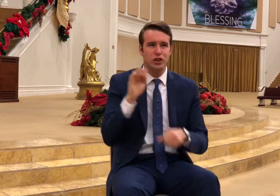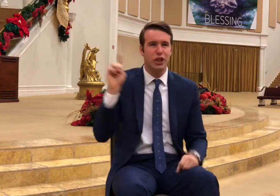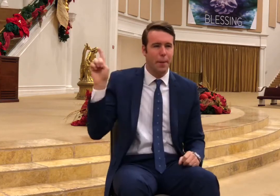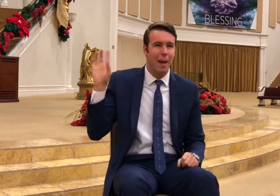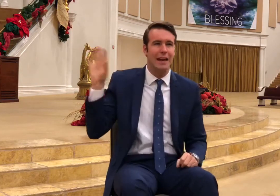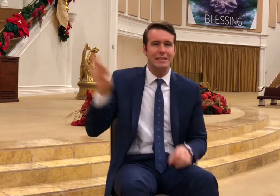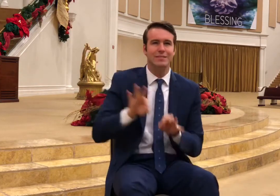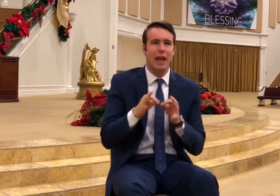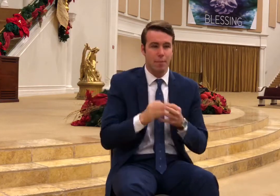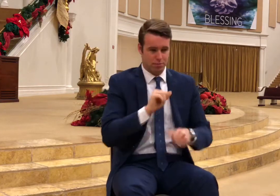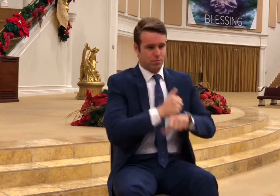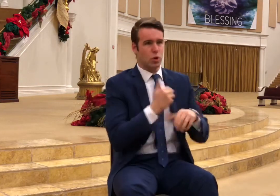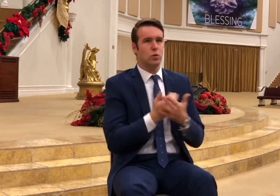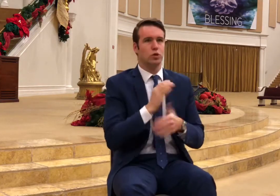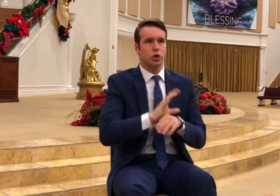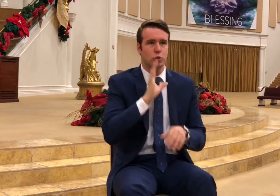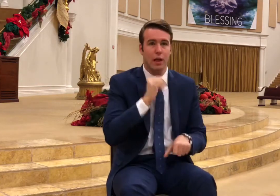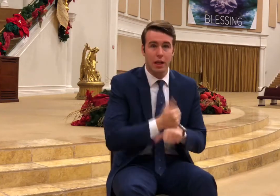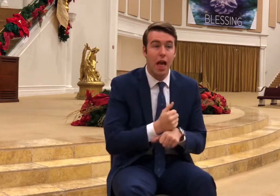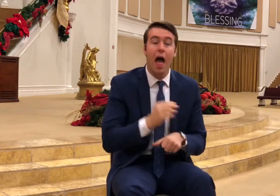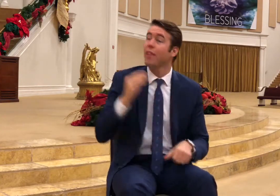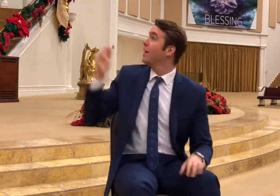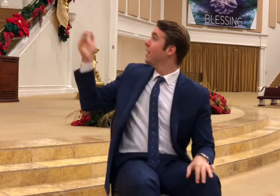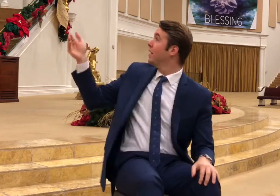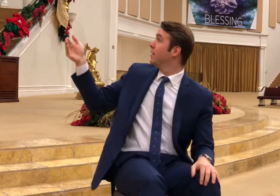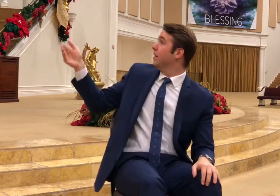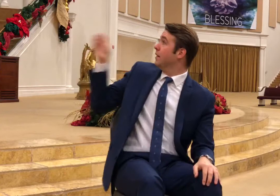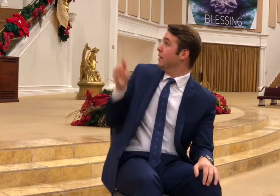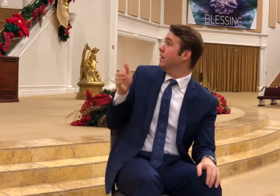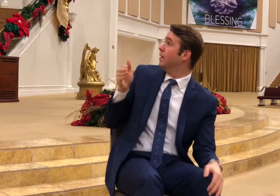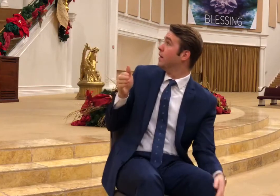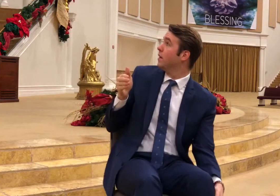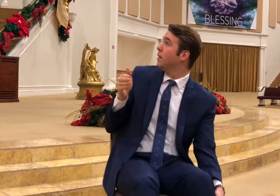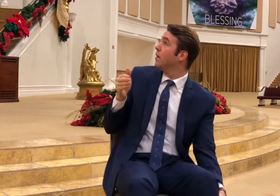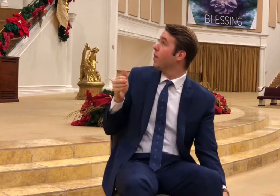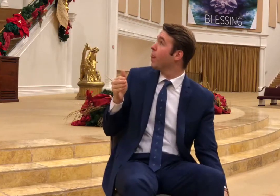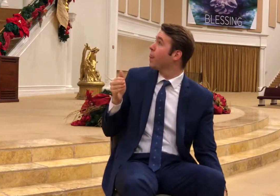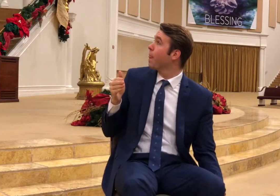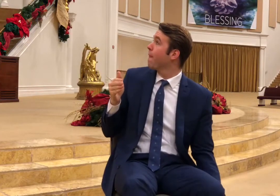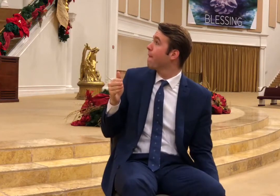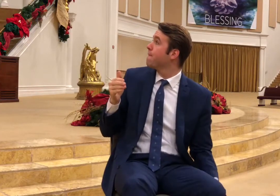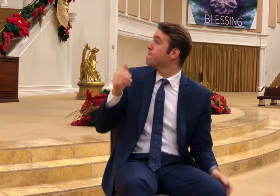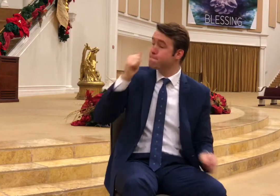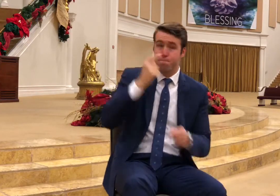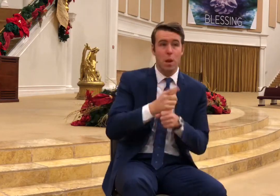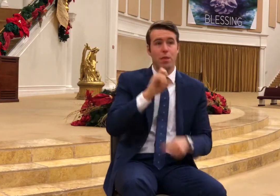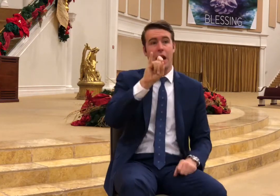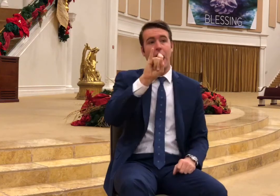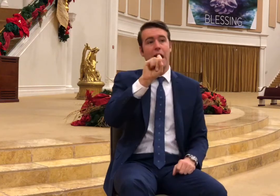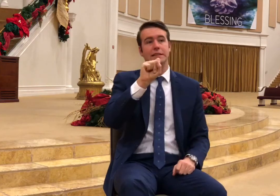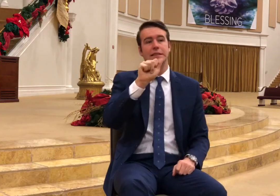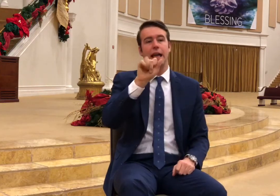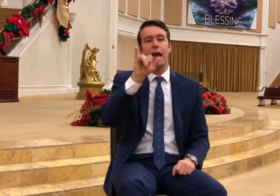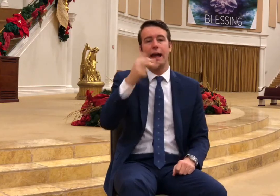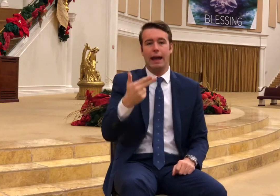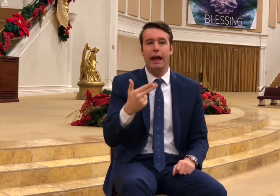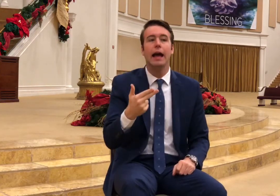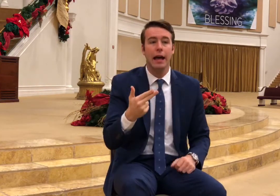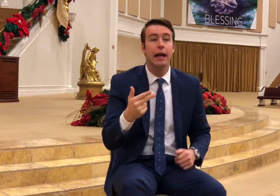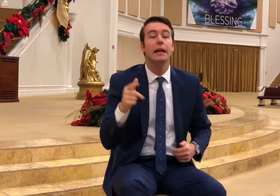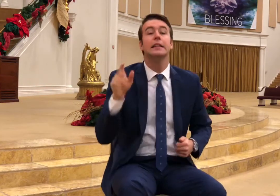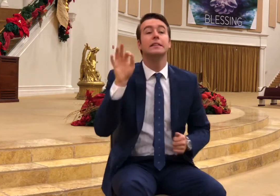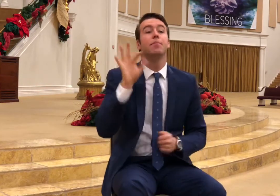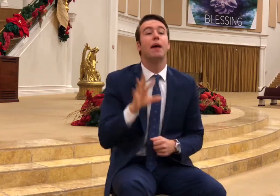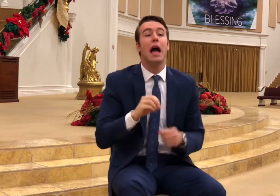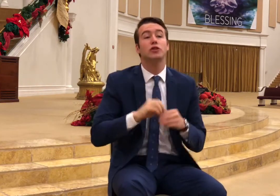his family. And then just to this side of Brother Jim is Brother Isaiah, who is the pastor in